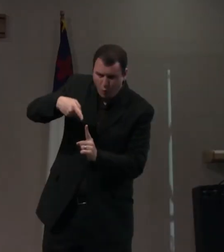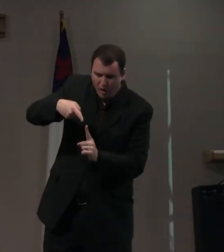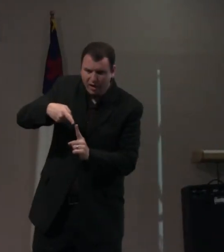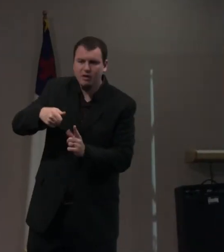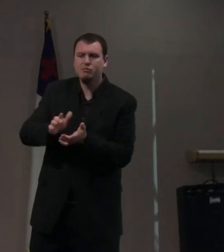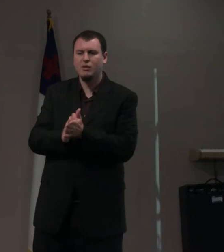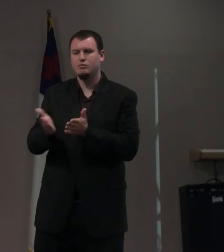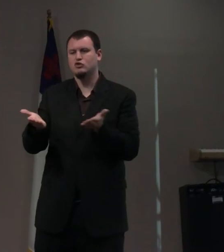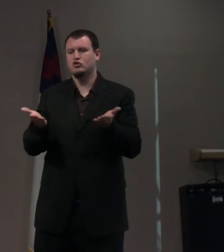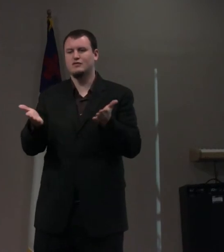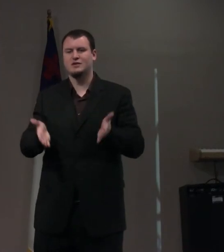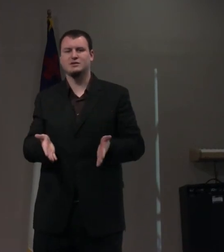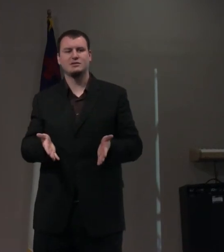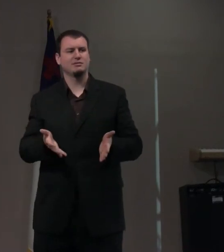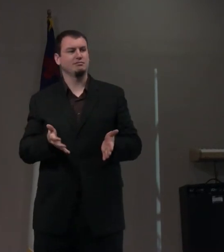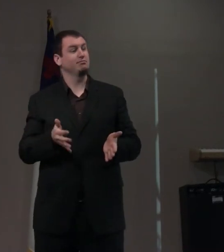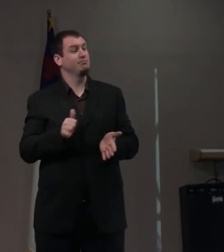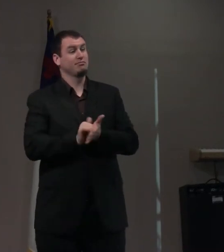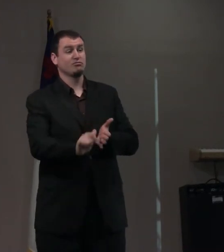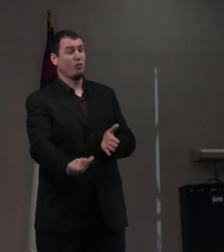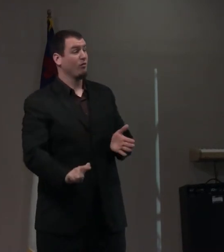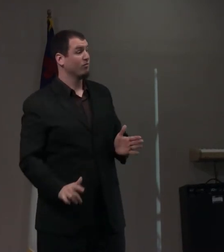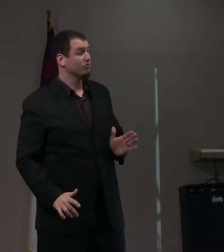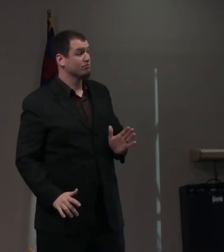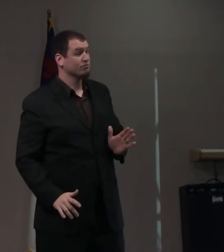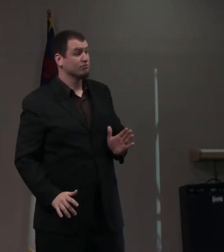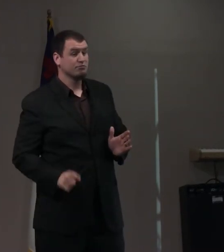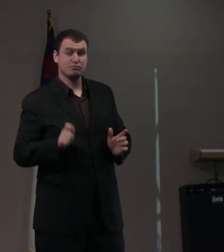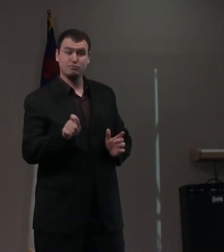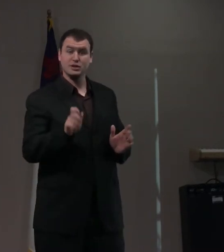The point is to become a servant. That's all.